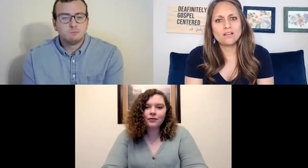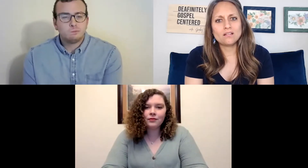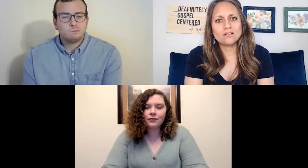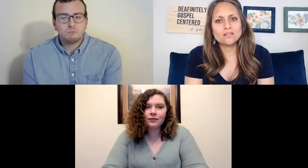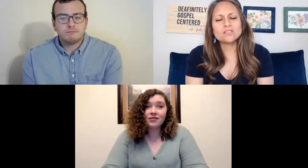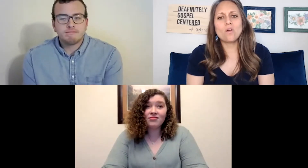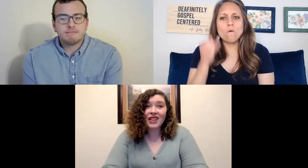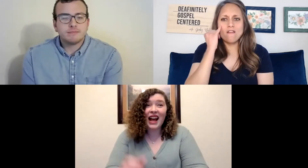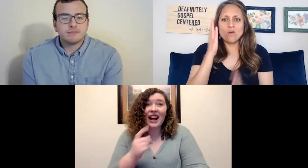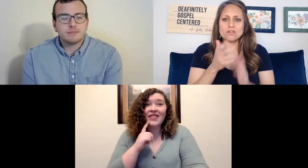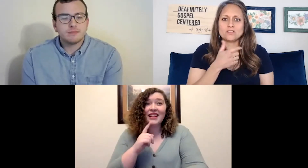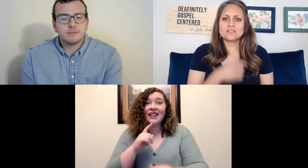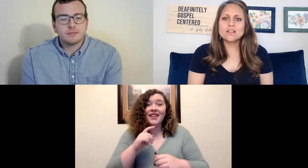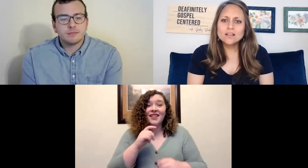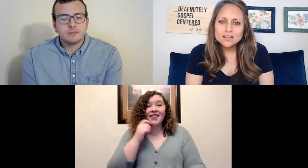that we have.